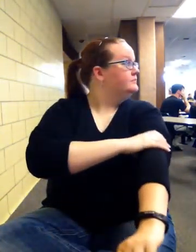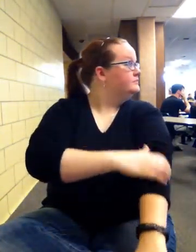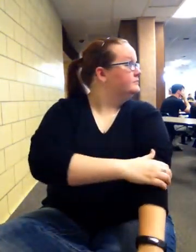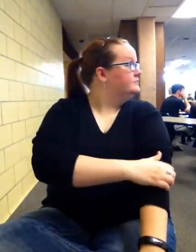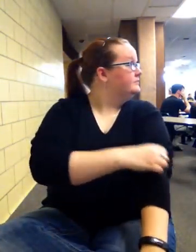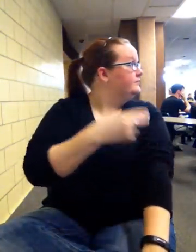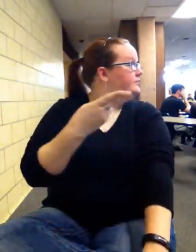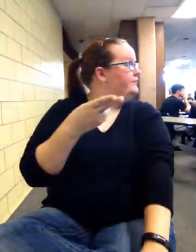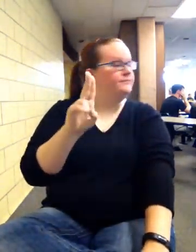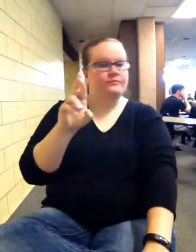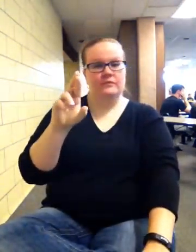A hurdle rate.